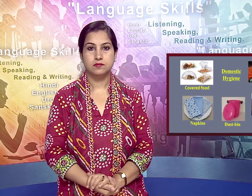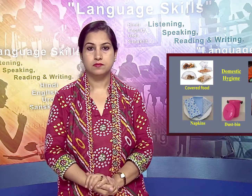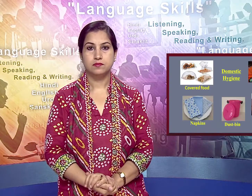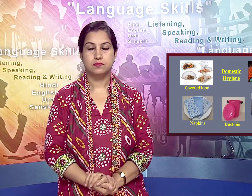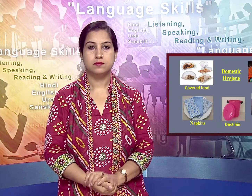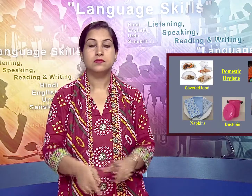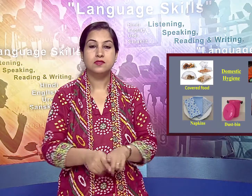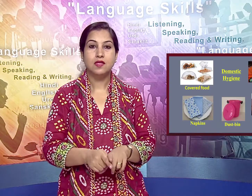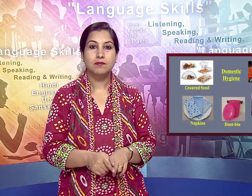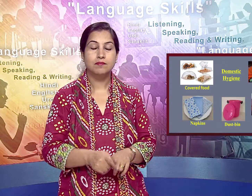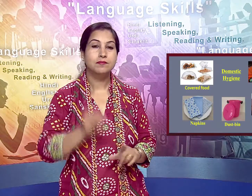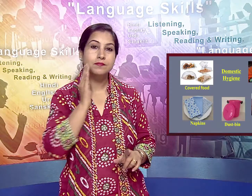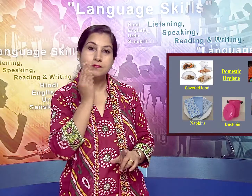we use napkins